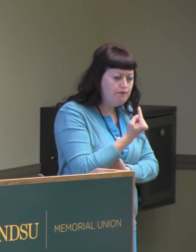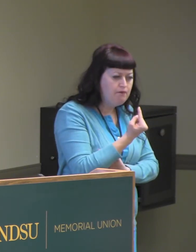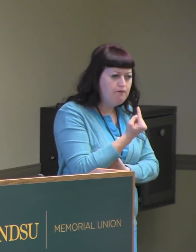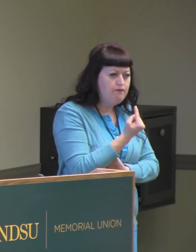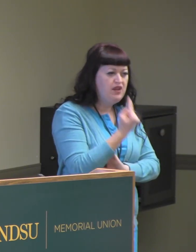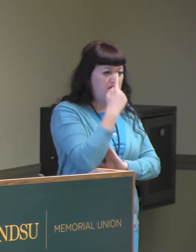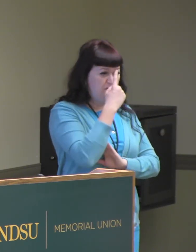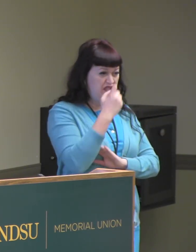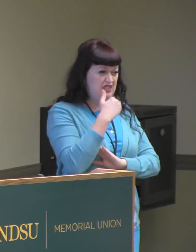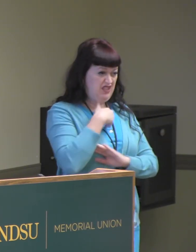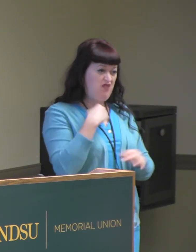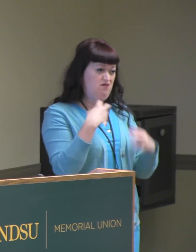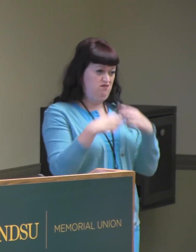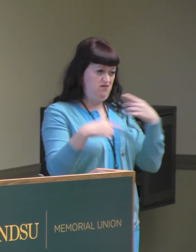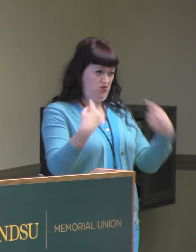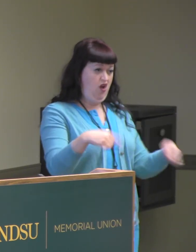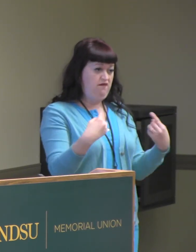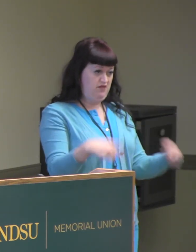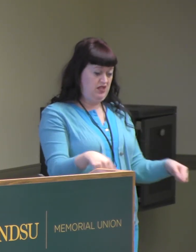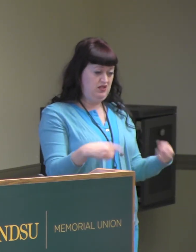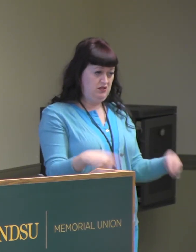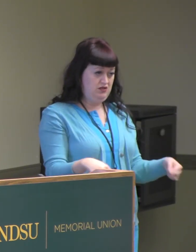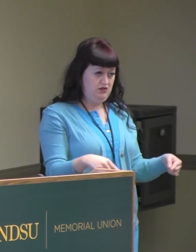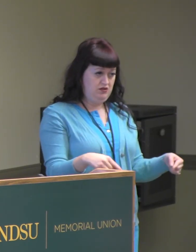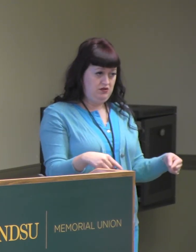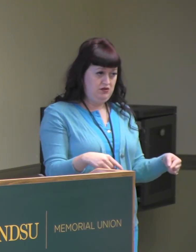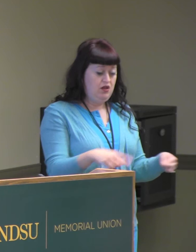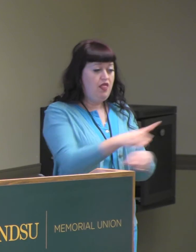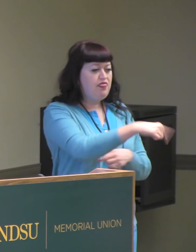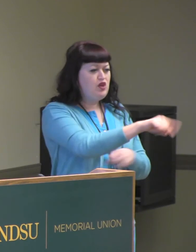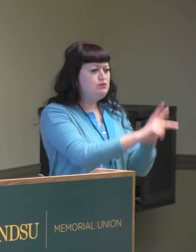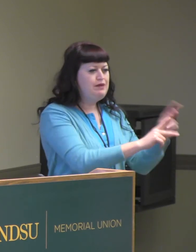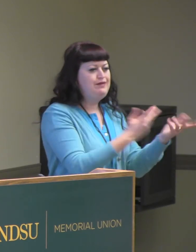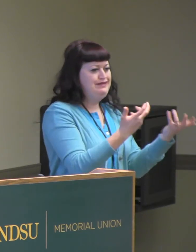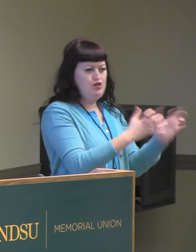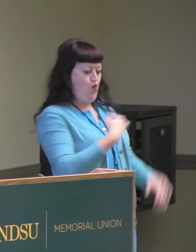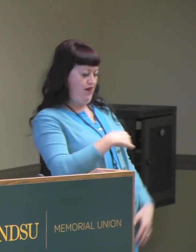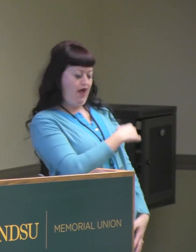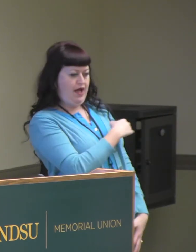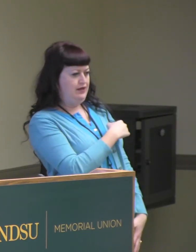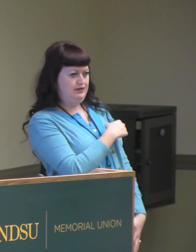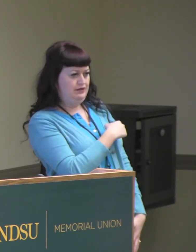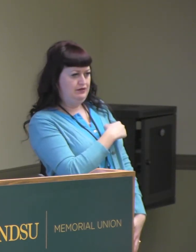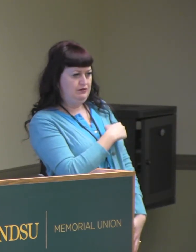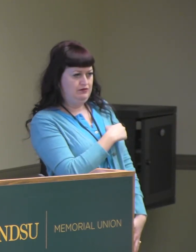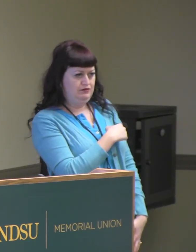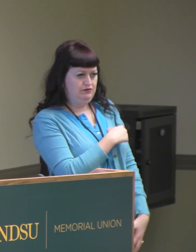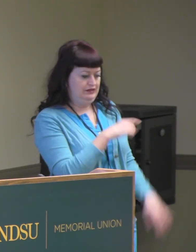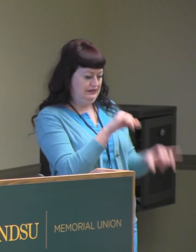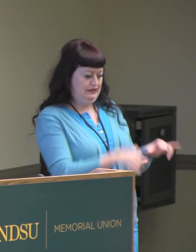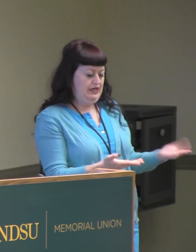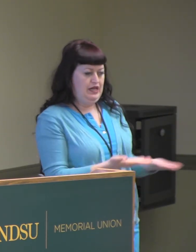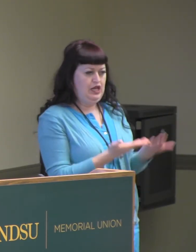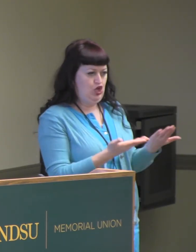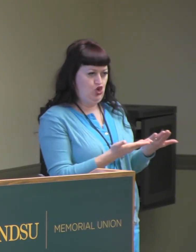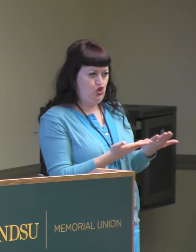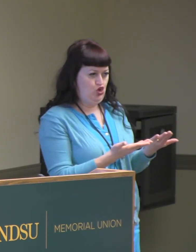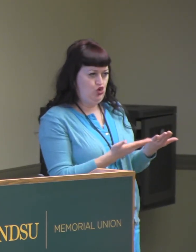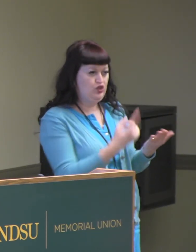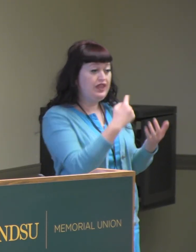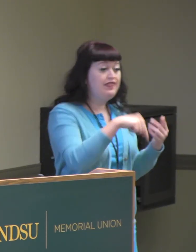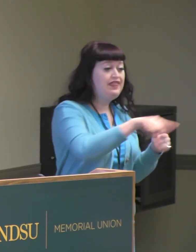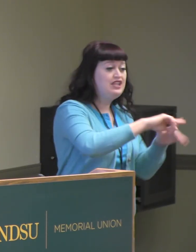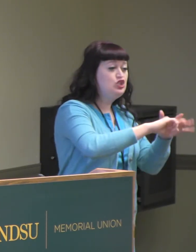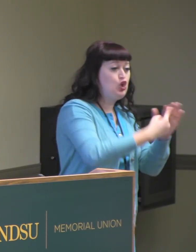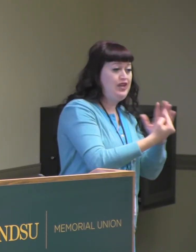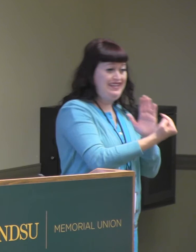because there was a conflict. The Katangese people did not want us, the Kasaians, in Lubumbashi. So they started killing